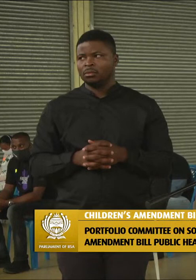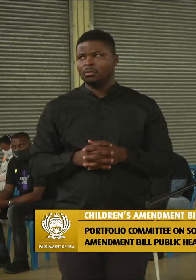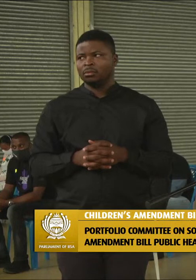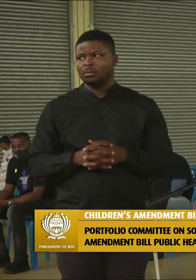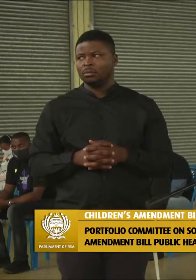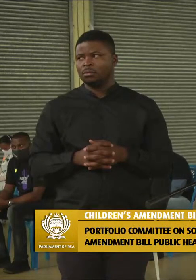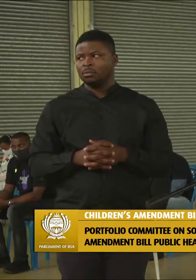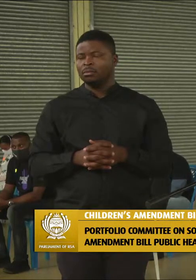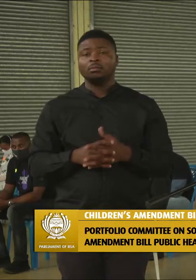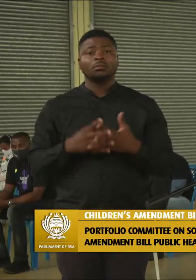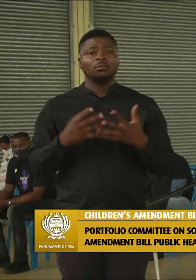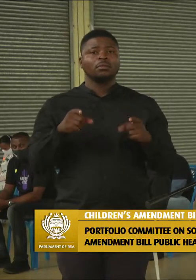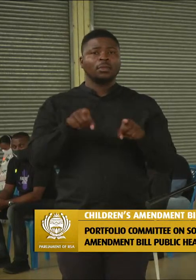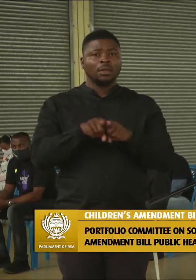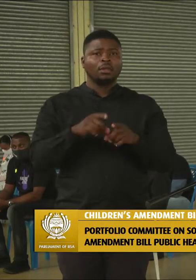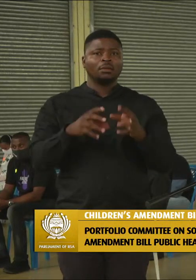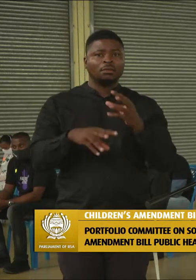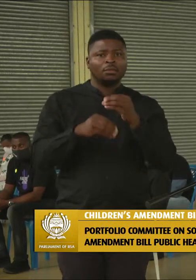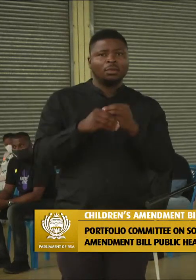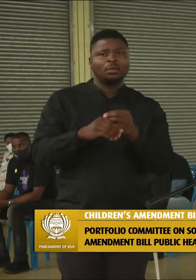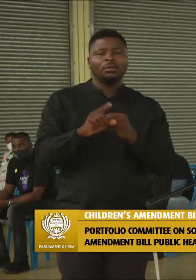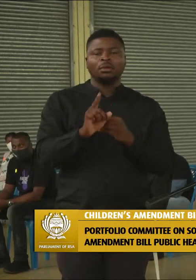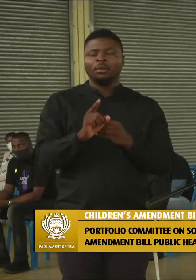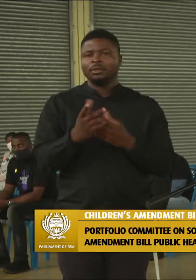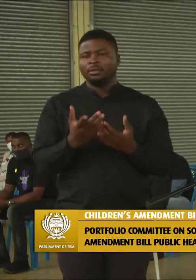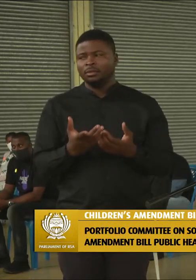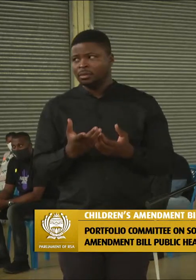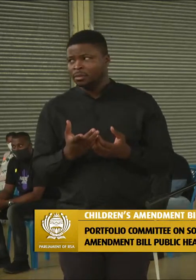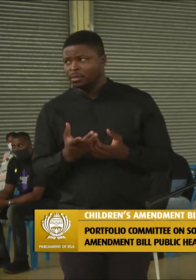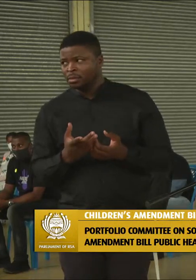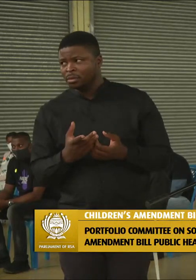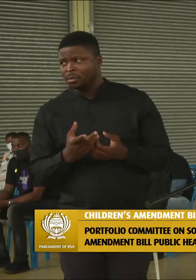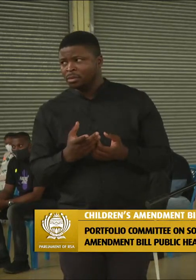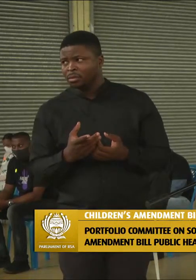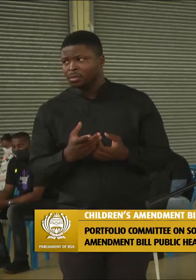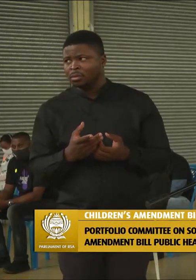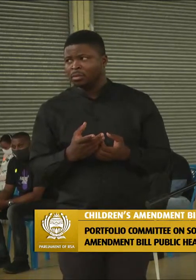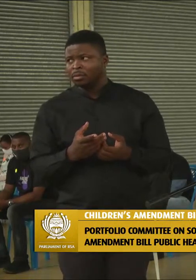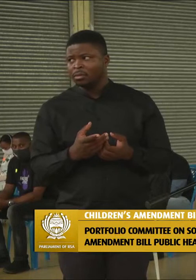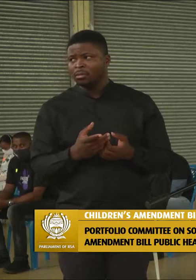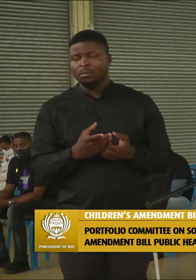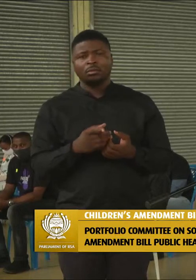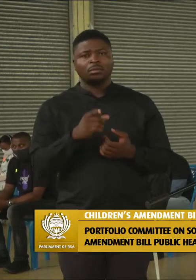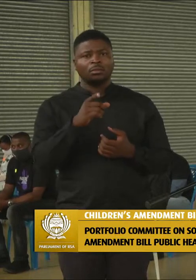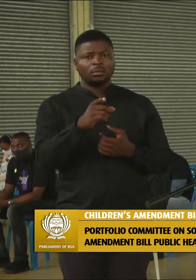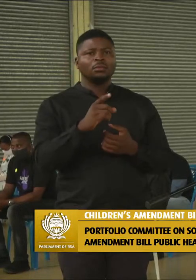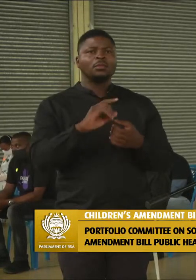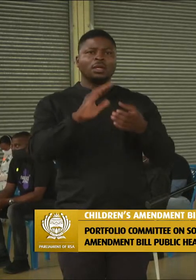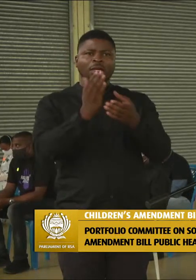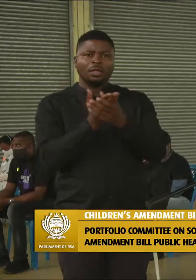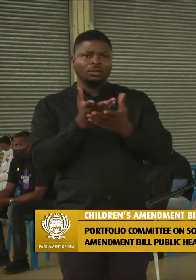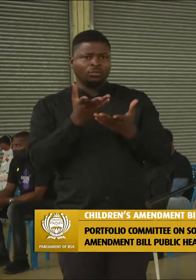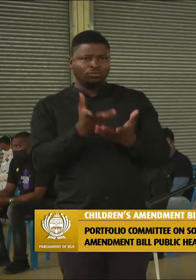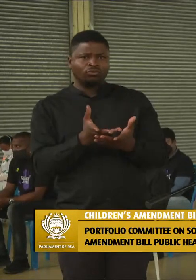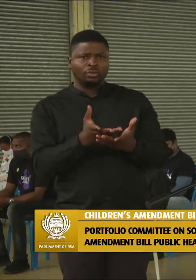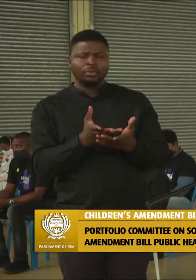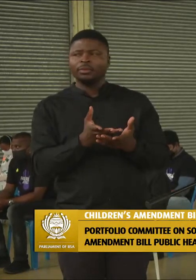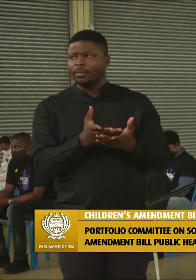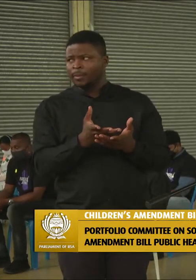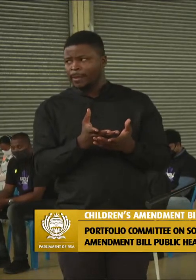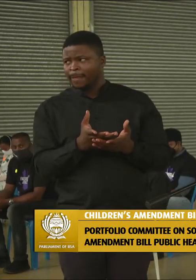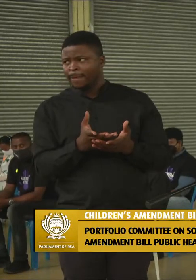Yeah, and also sizawukhona ukuthi ama cases mosanjalo are sensitive.